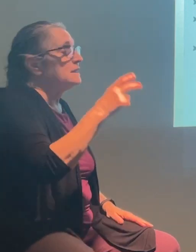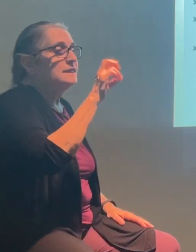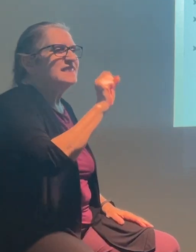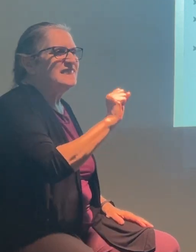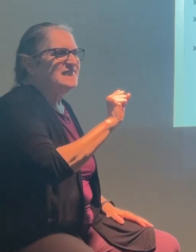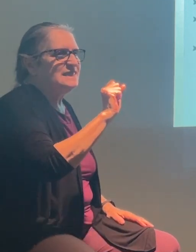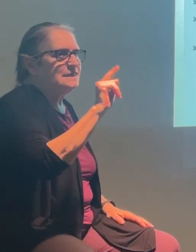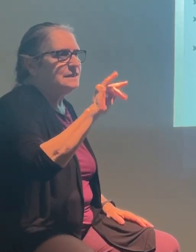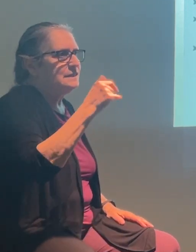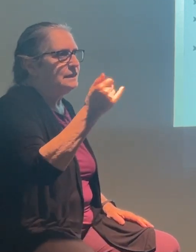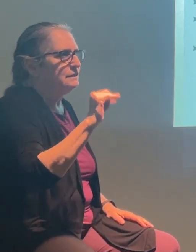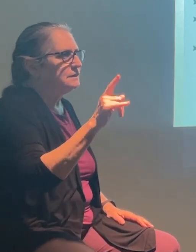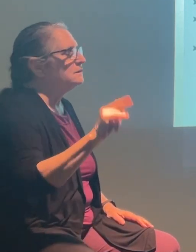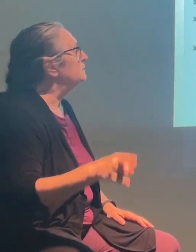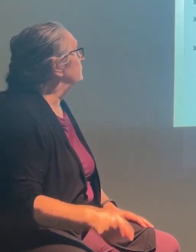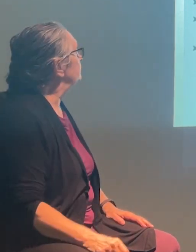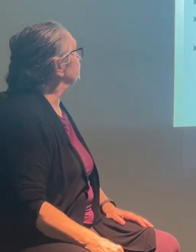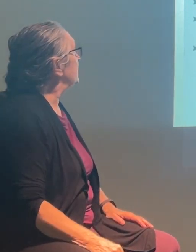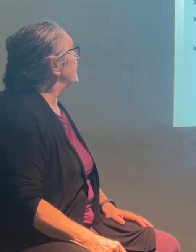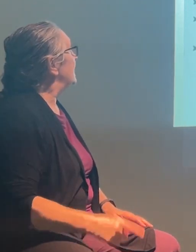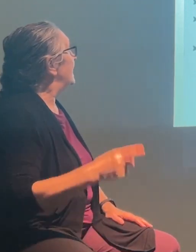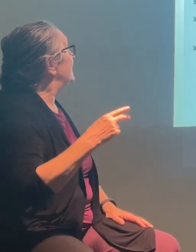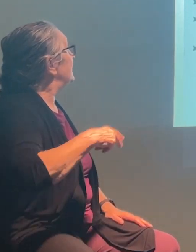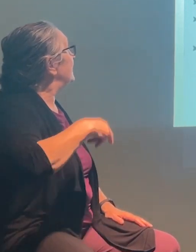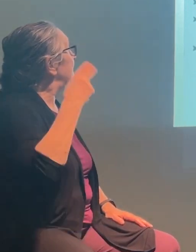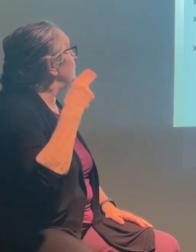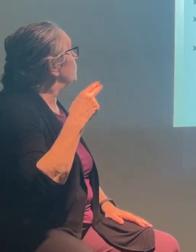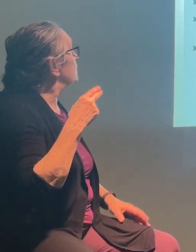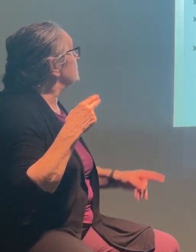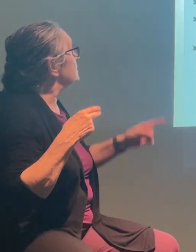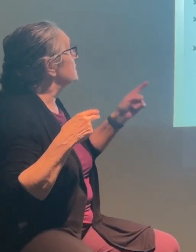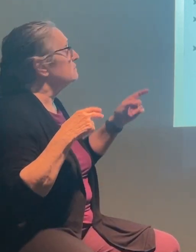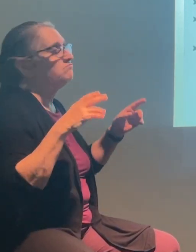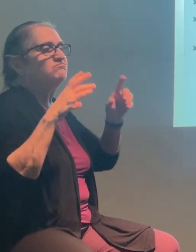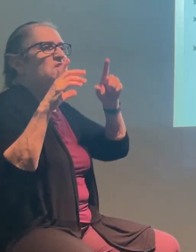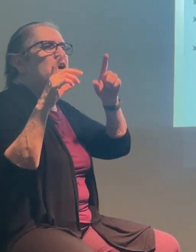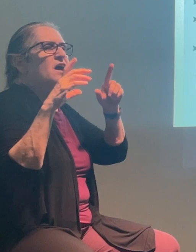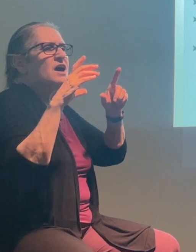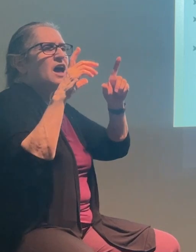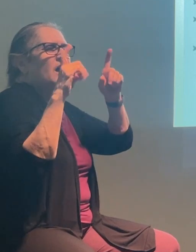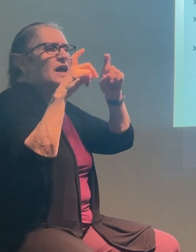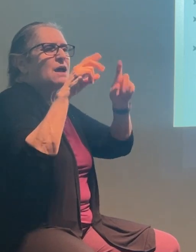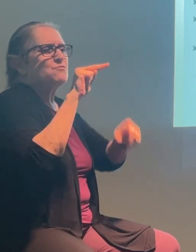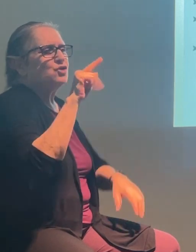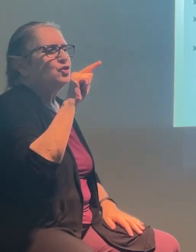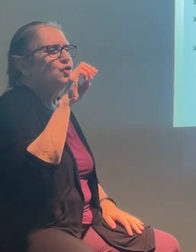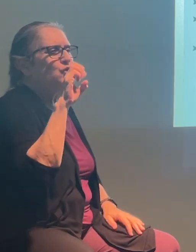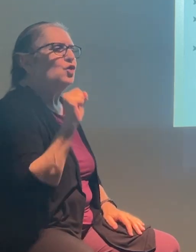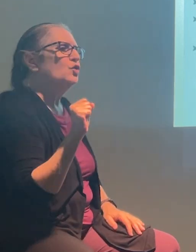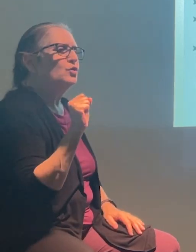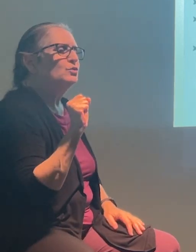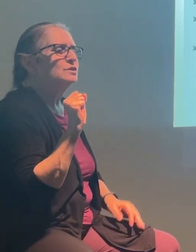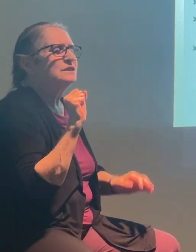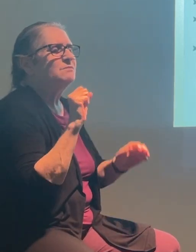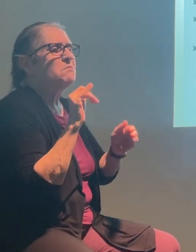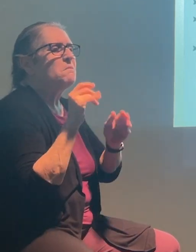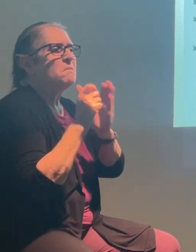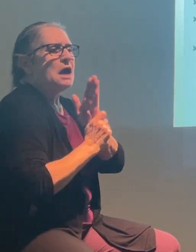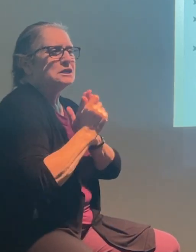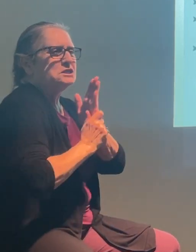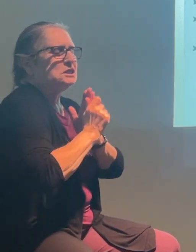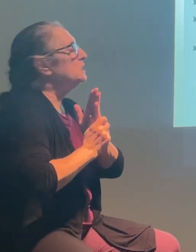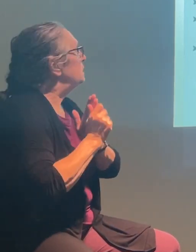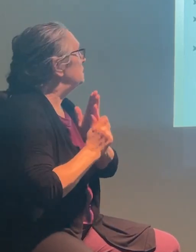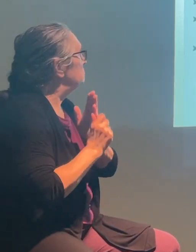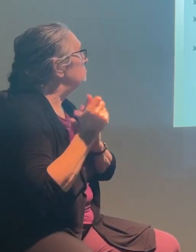vice president and editor of the Camera Note magazine, which was part of the Camera Club of the